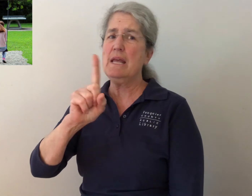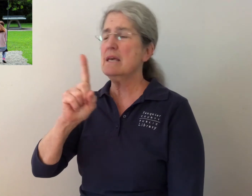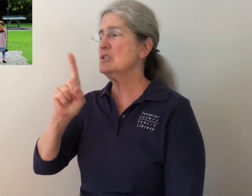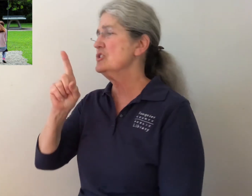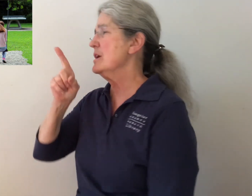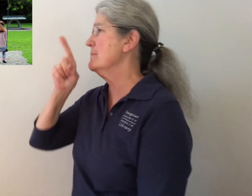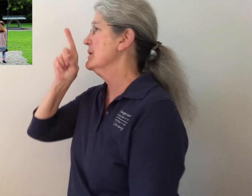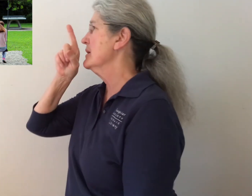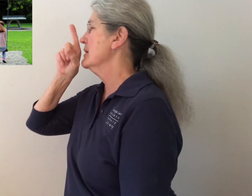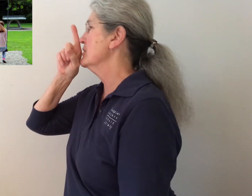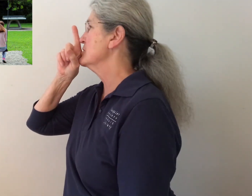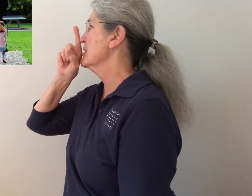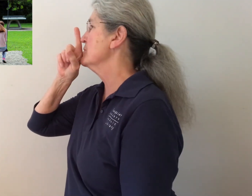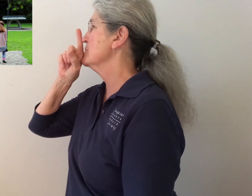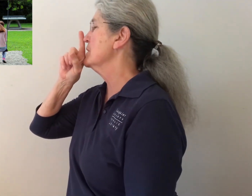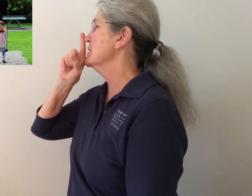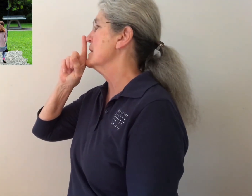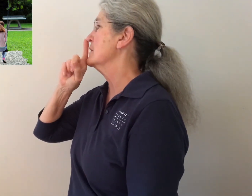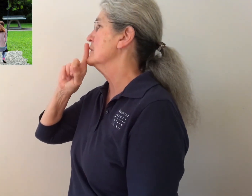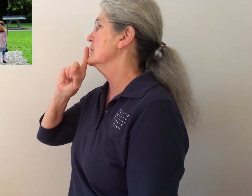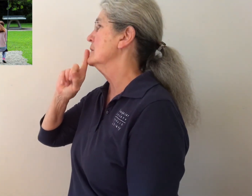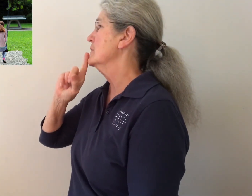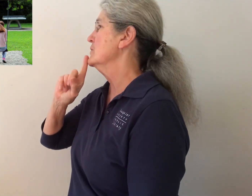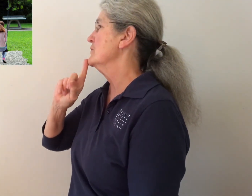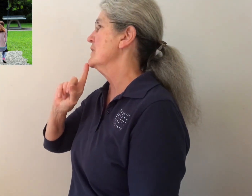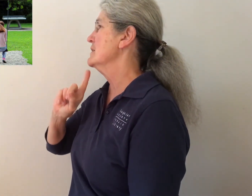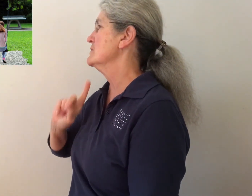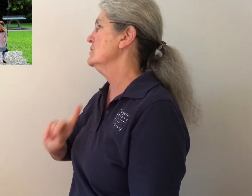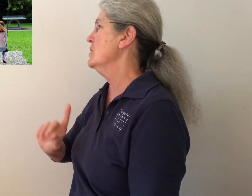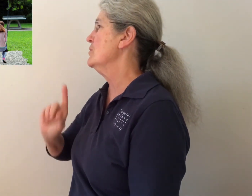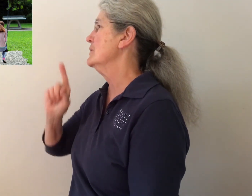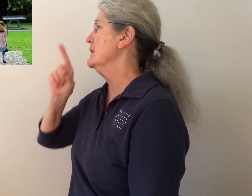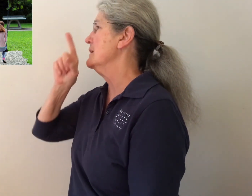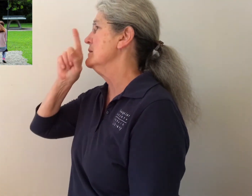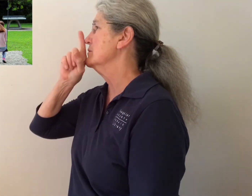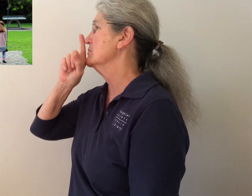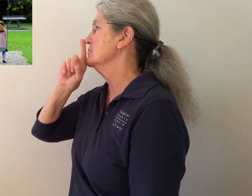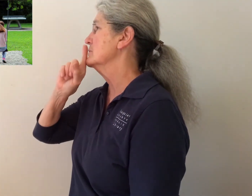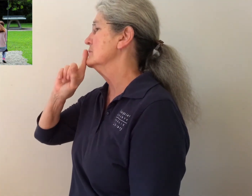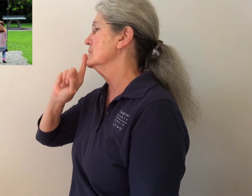one hand shape, it just comes right down your face. Lonely.